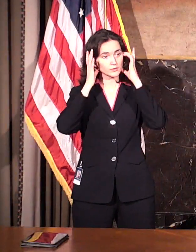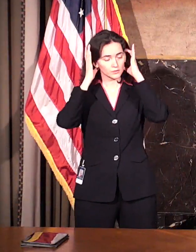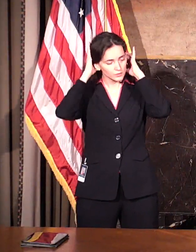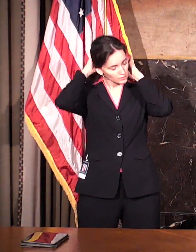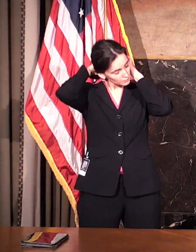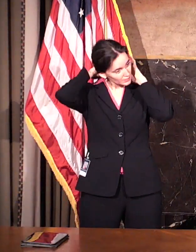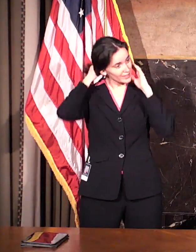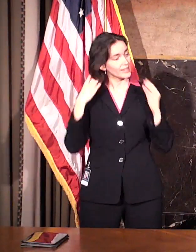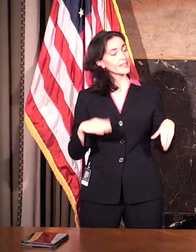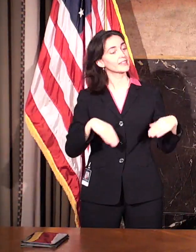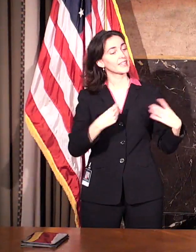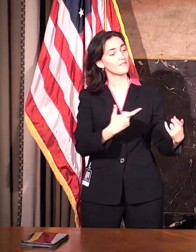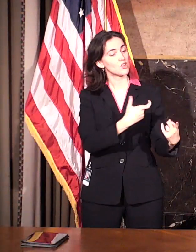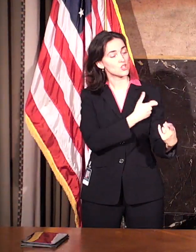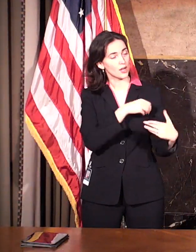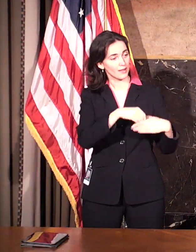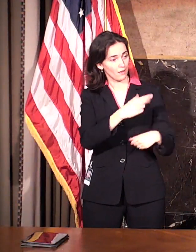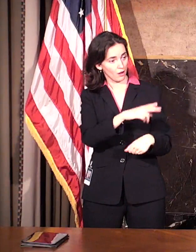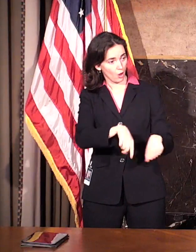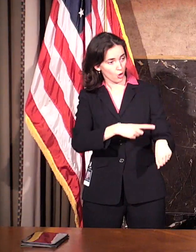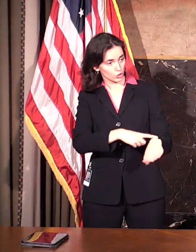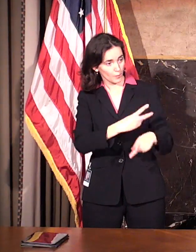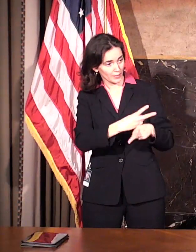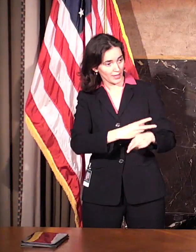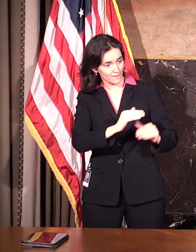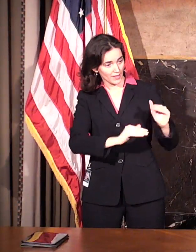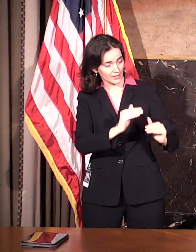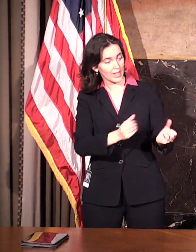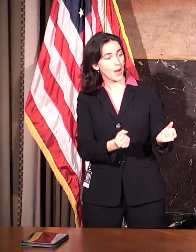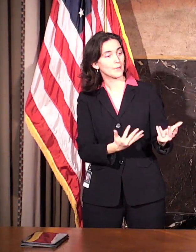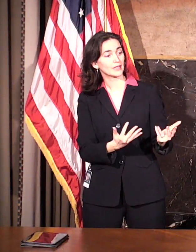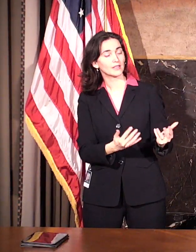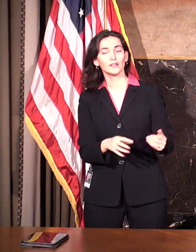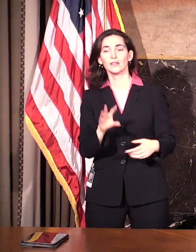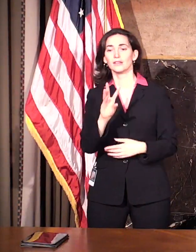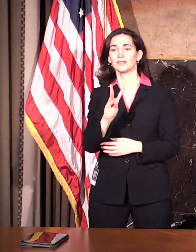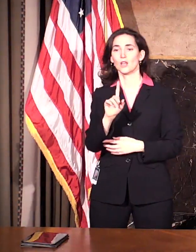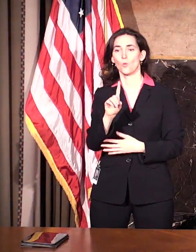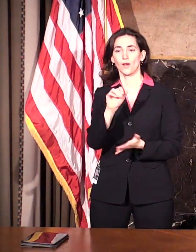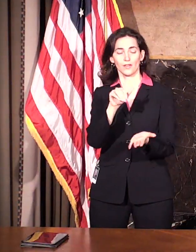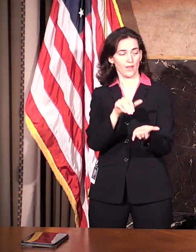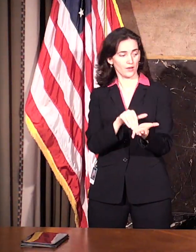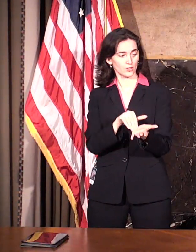total doses administered in the long-term care facility program to date is